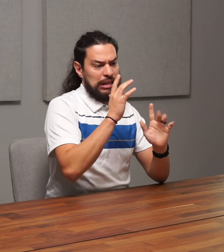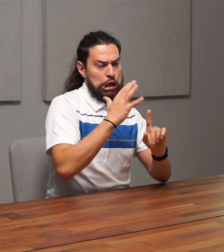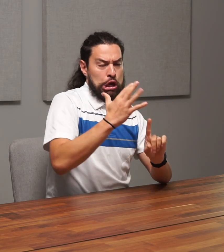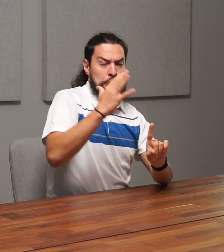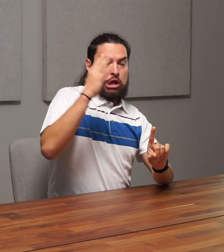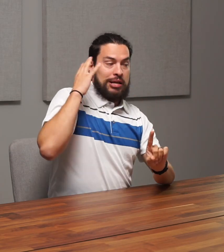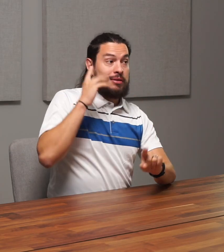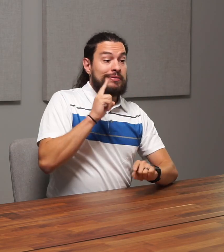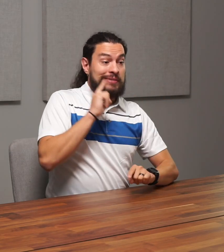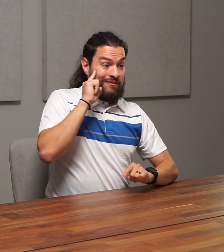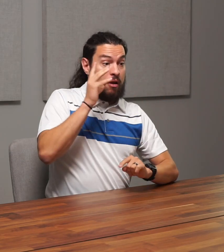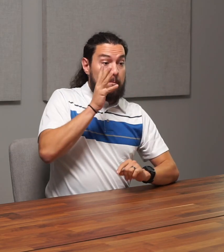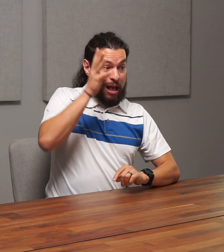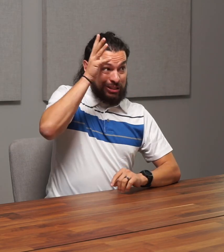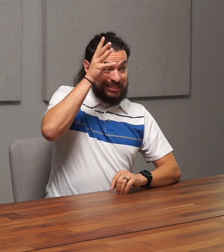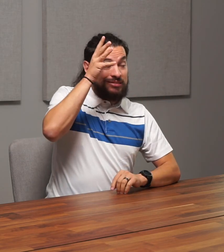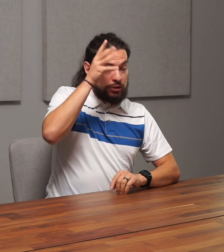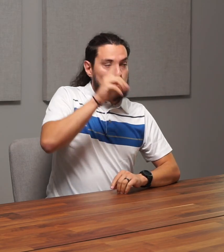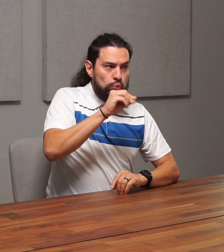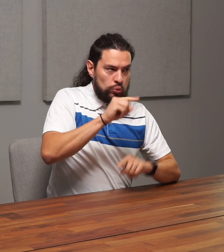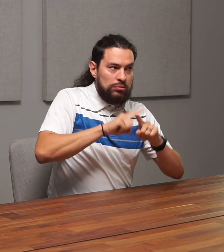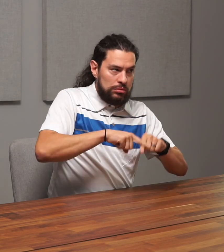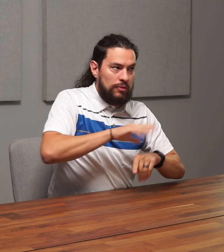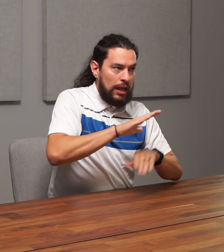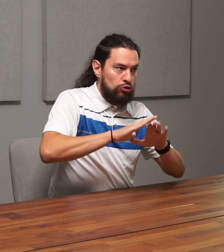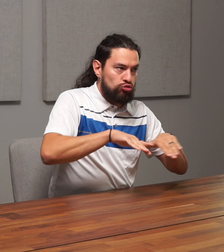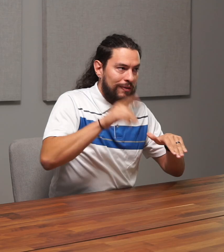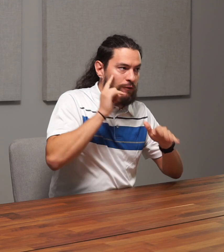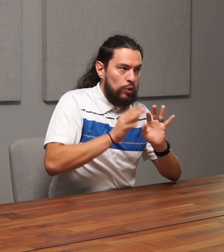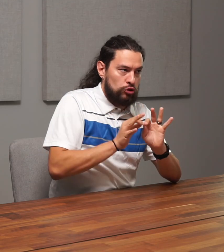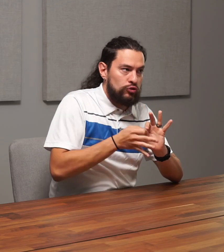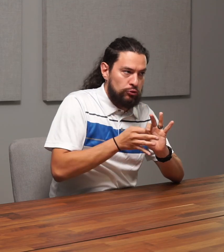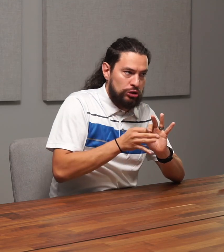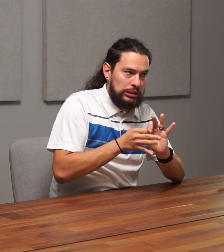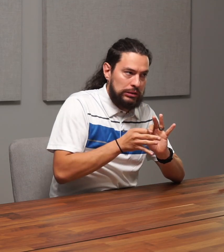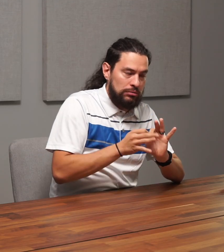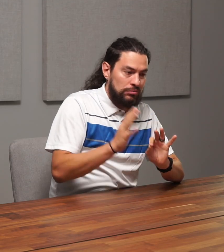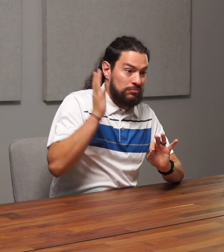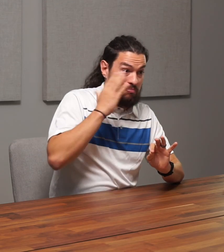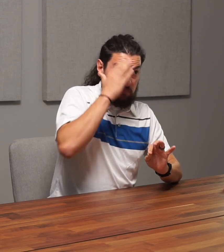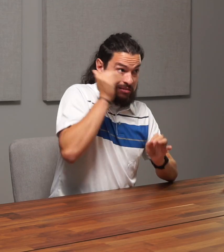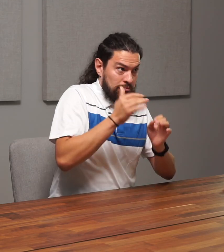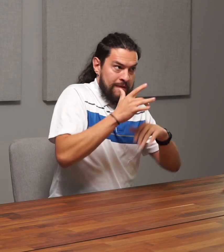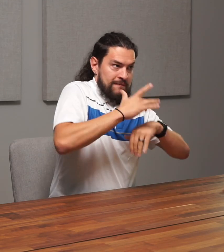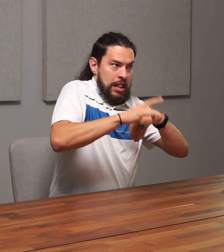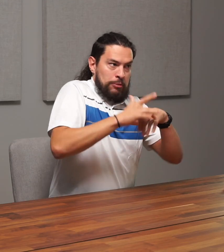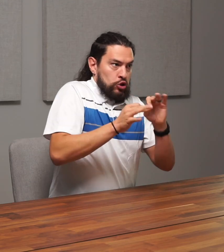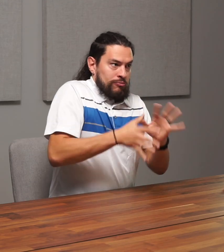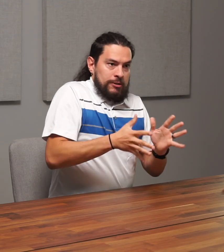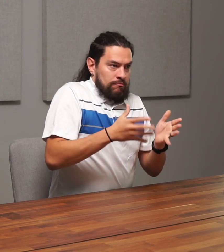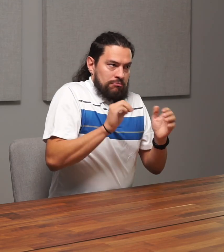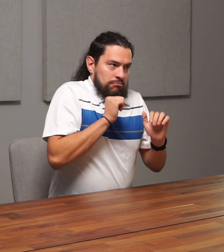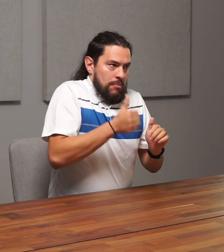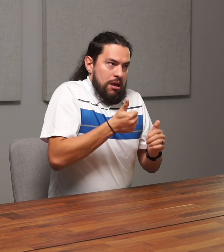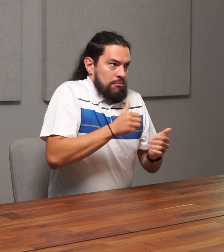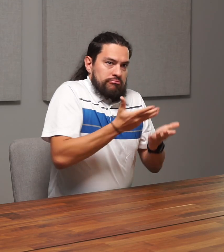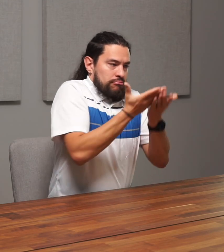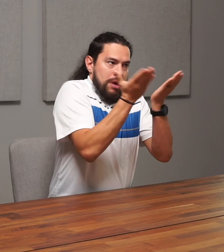the 1950s and the 60s so yes deaf parents did rely on their children